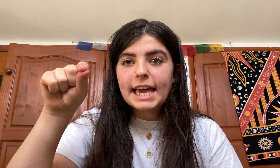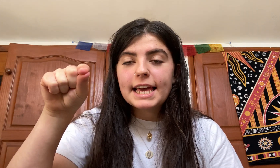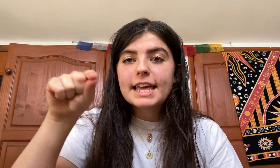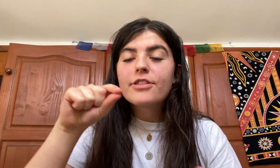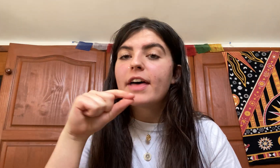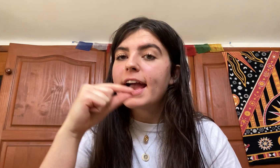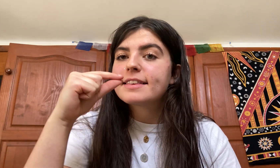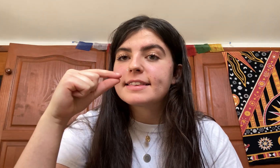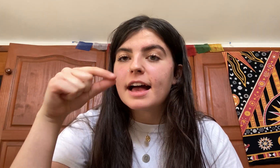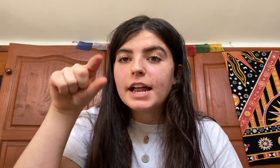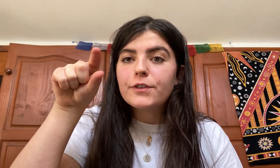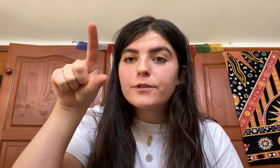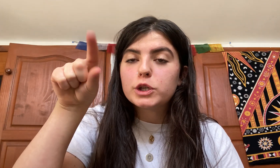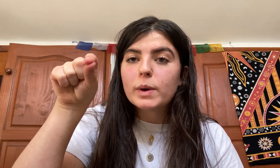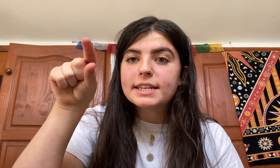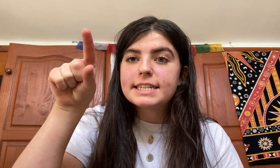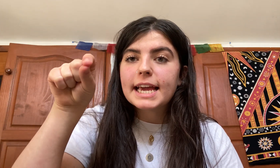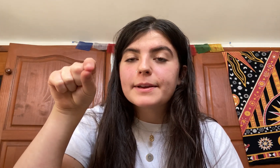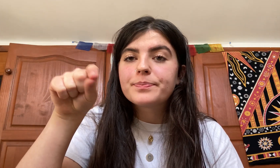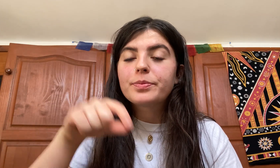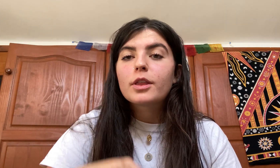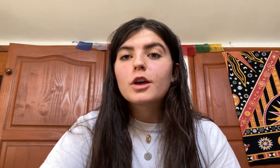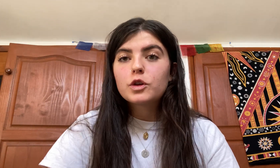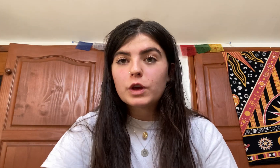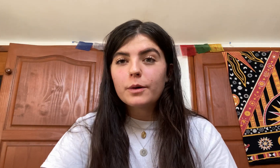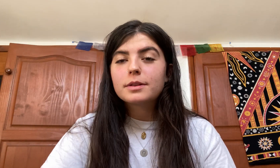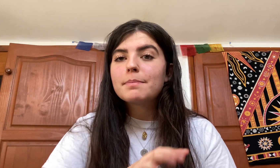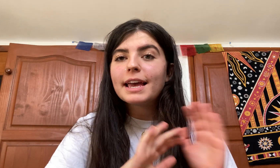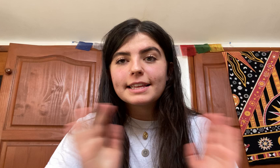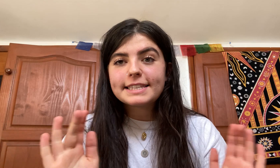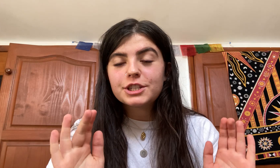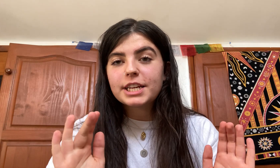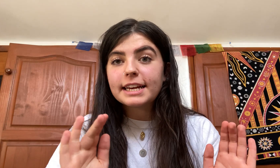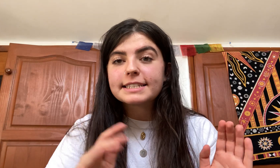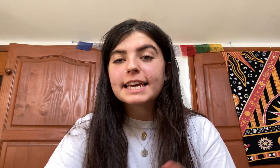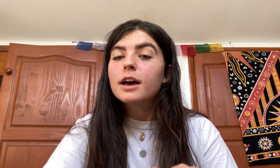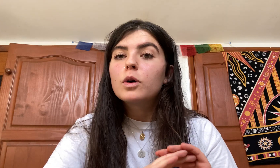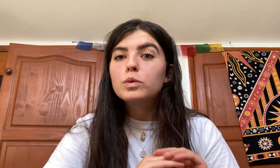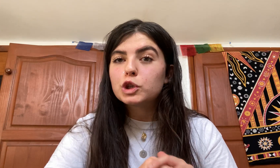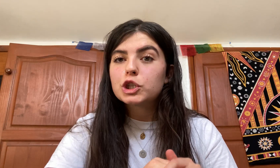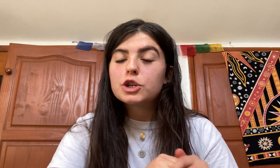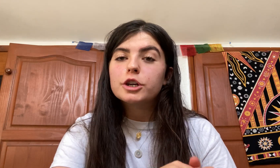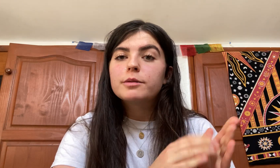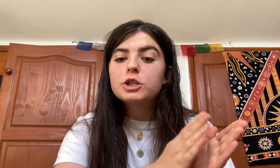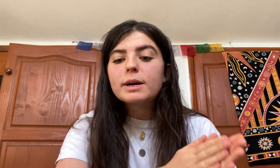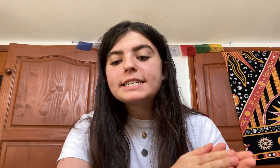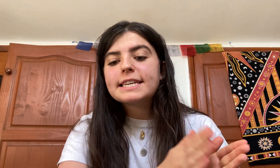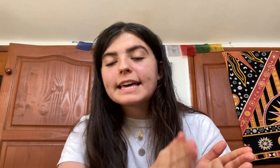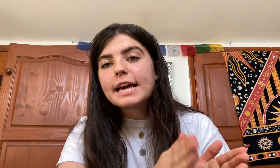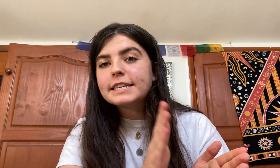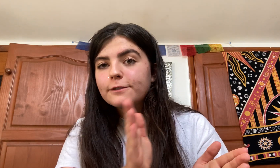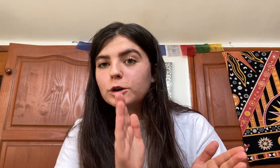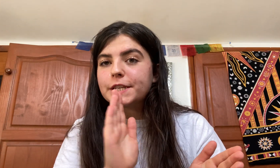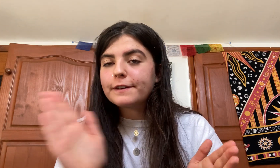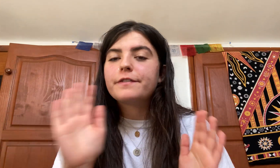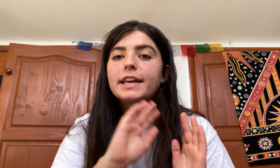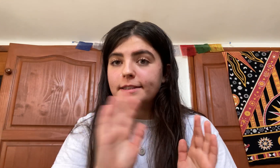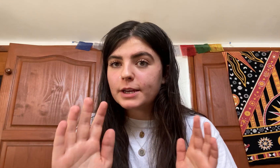20. That is the sign for 20. So to make this session easy, we'll just do 20, 30, 40, 50 and so